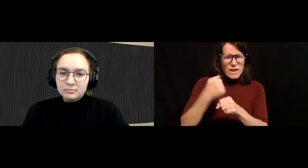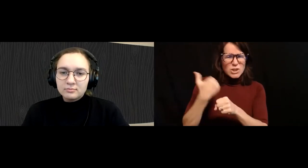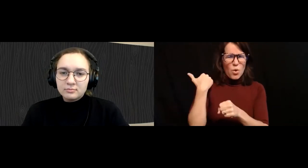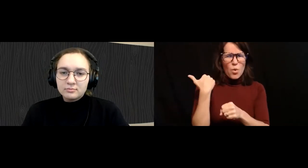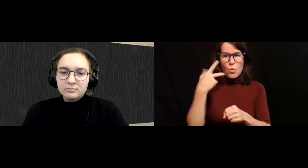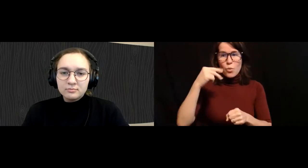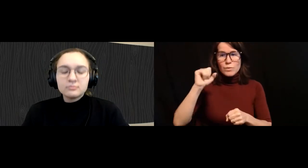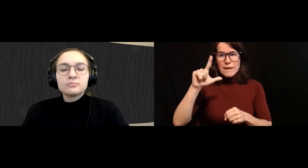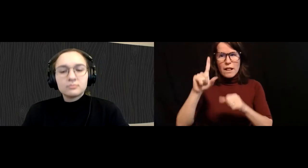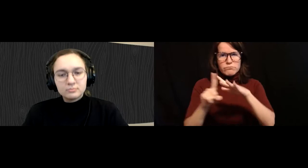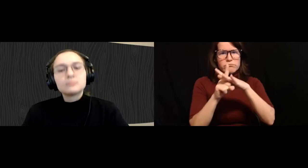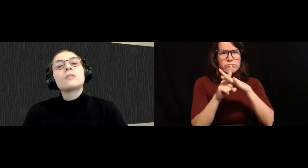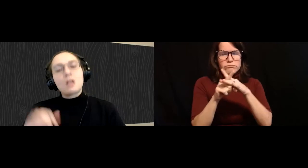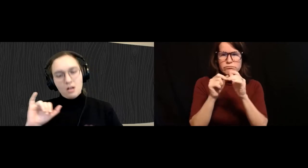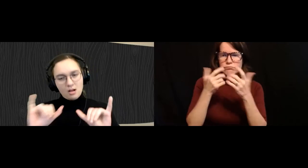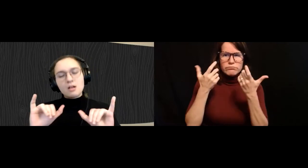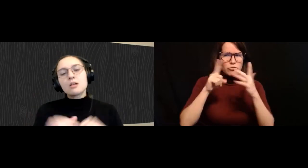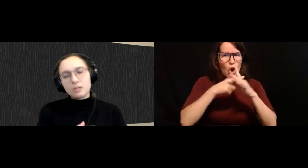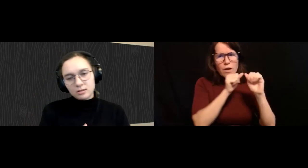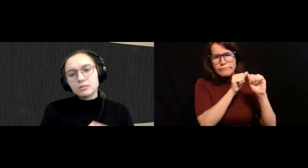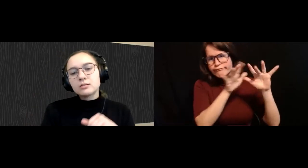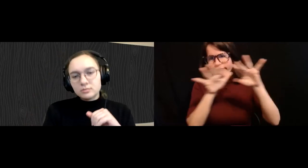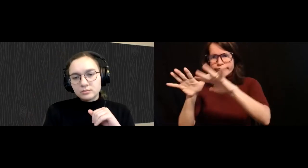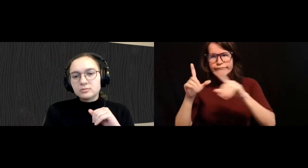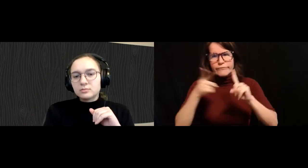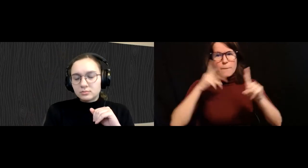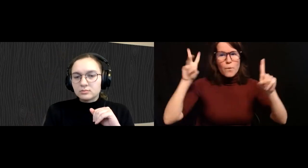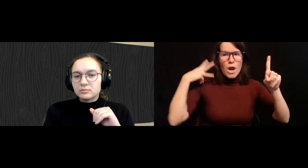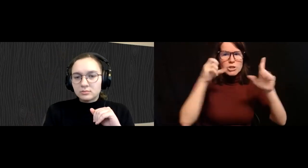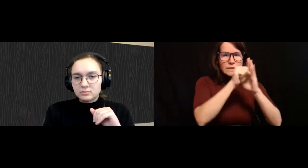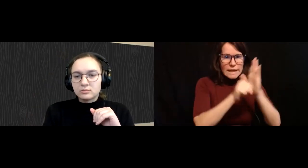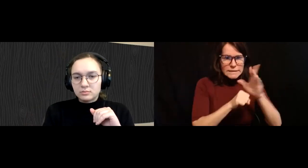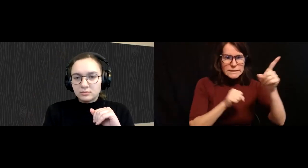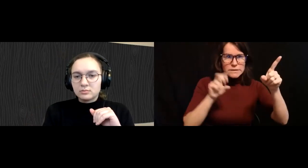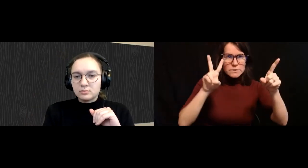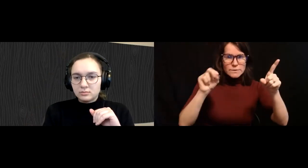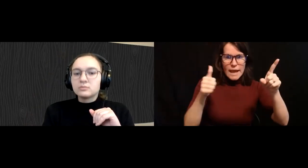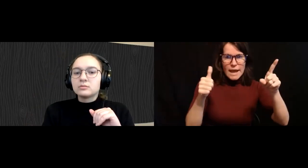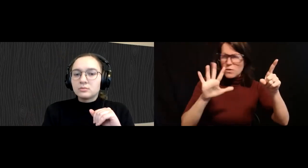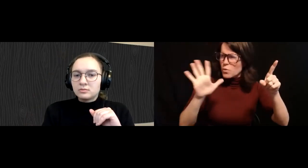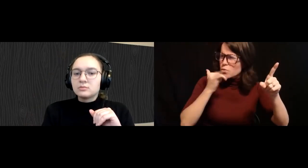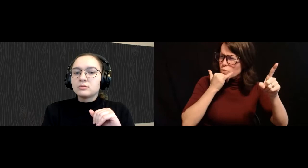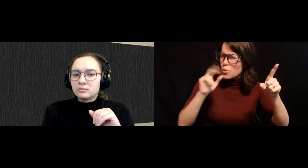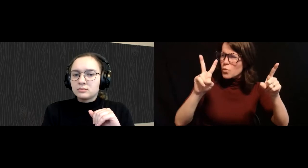and then pro-tactile is relatively new. It's actually just showed up on the scene recently. It's coming from, what